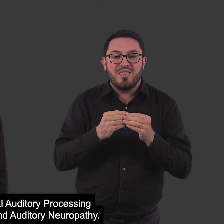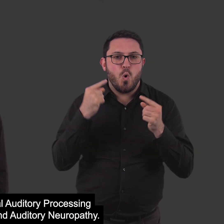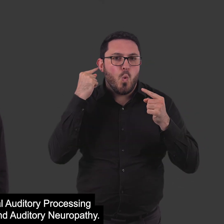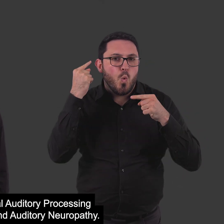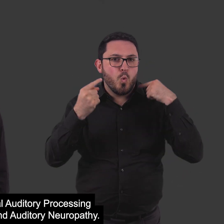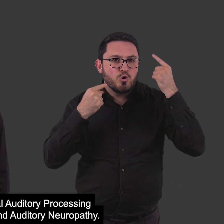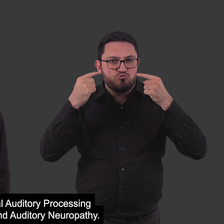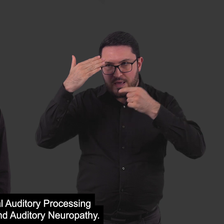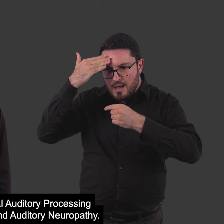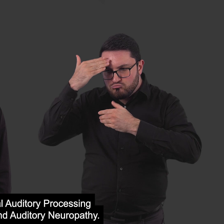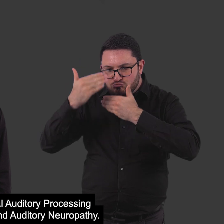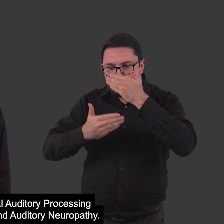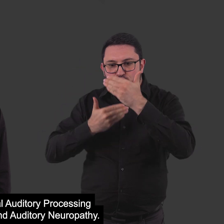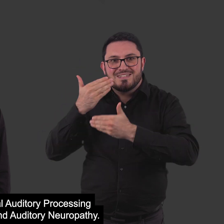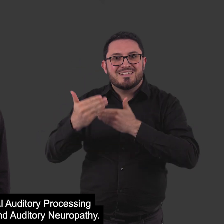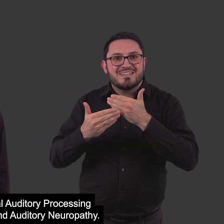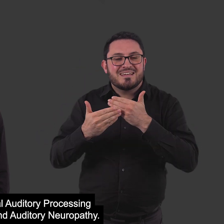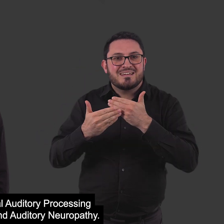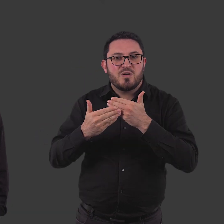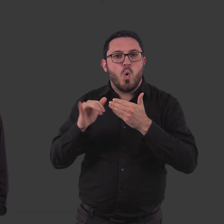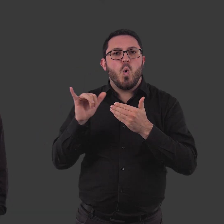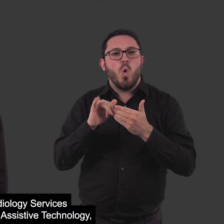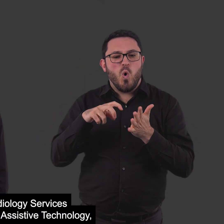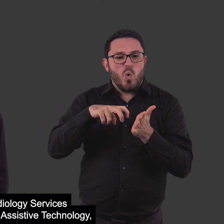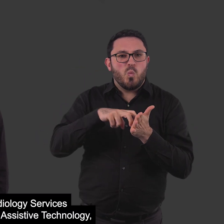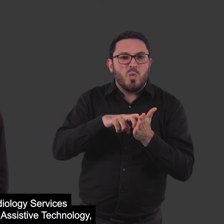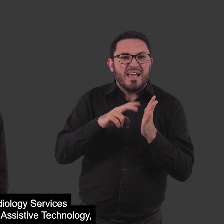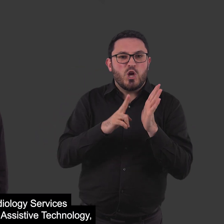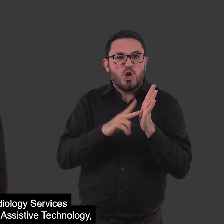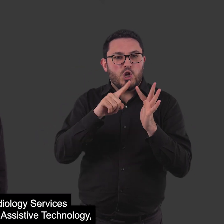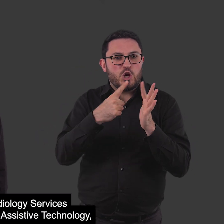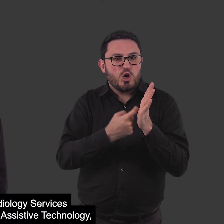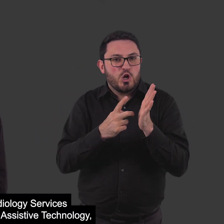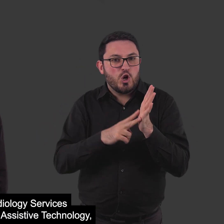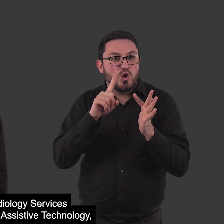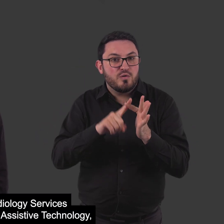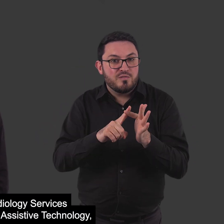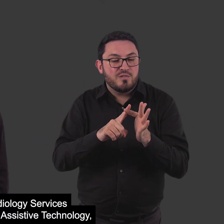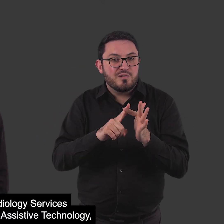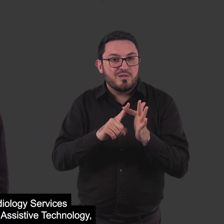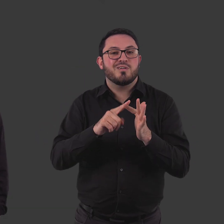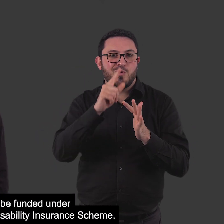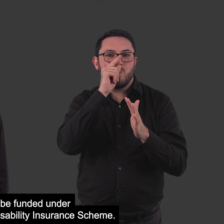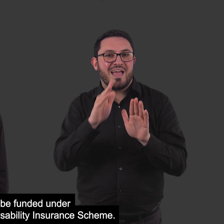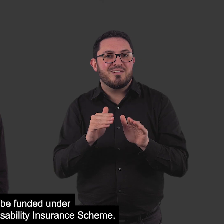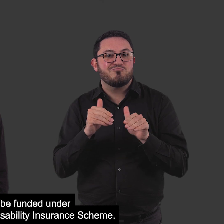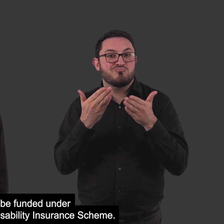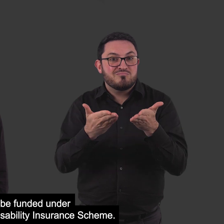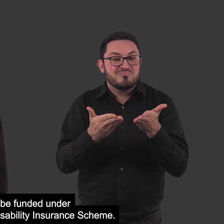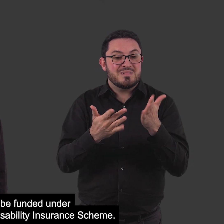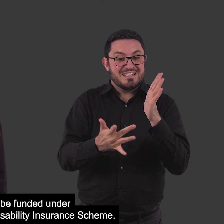auditory processing disorder and auditory neuropathy. Audiology services, including assistive technology,